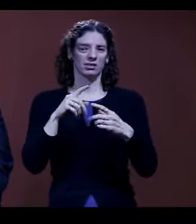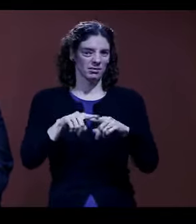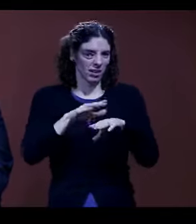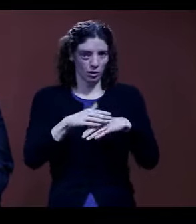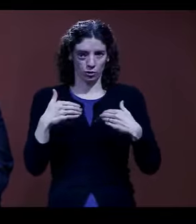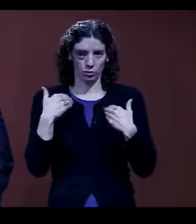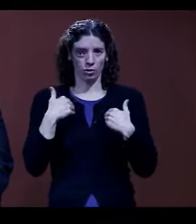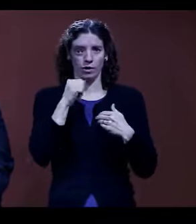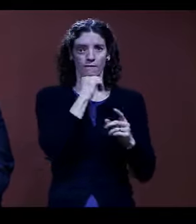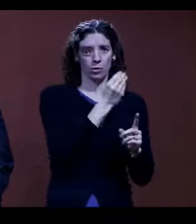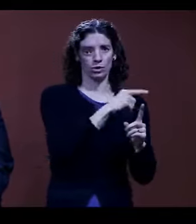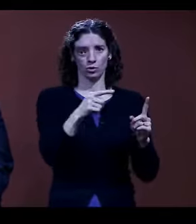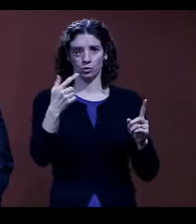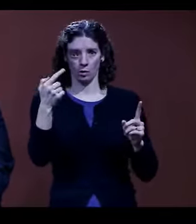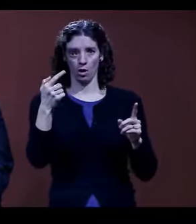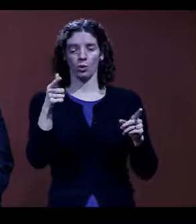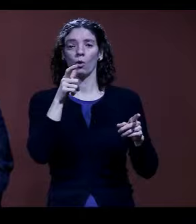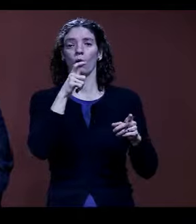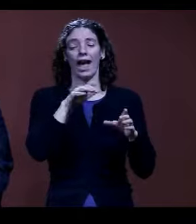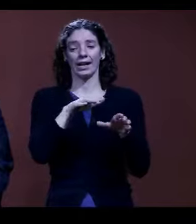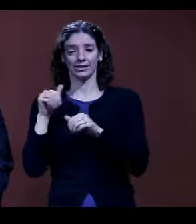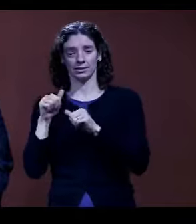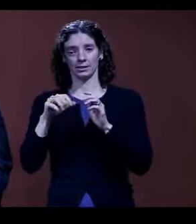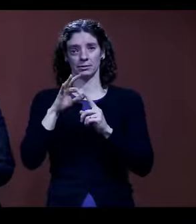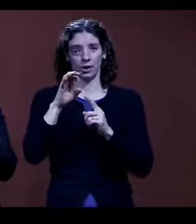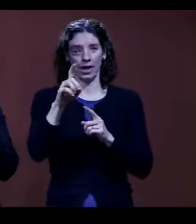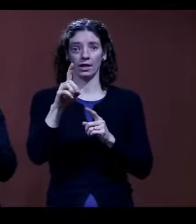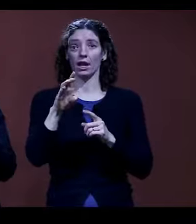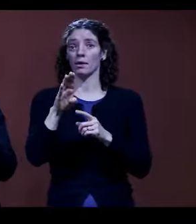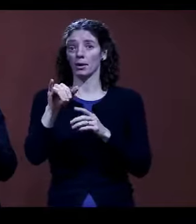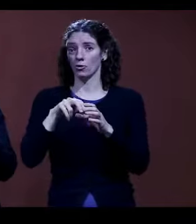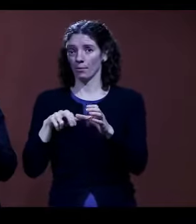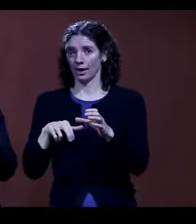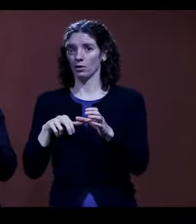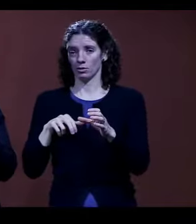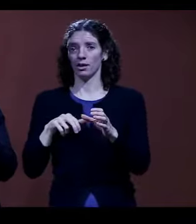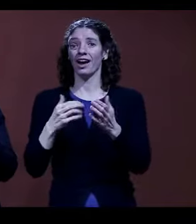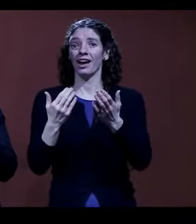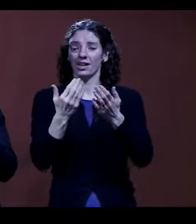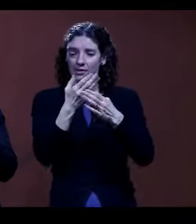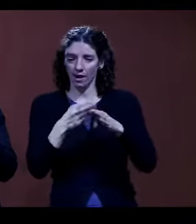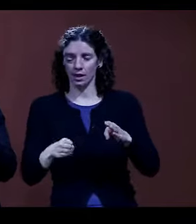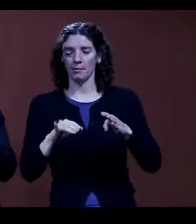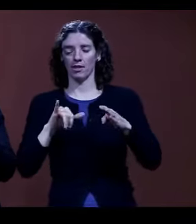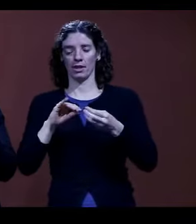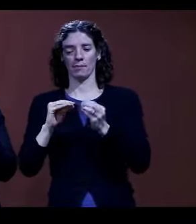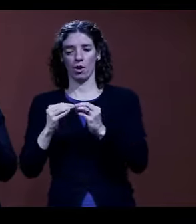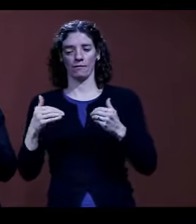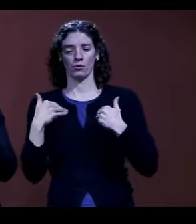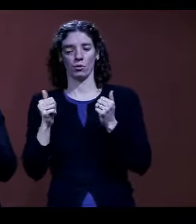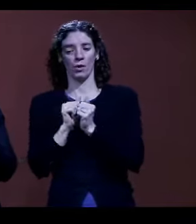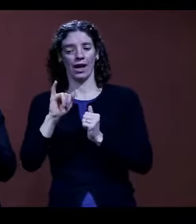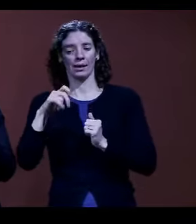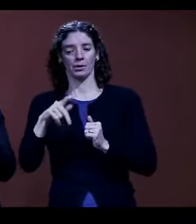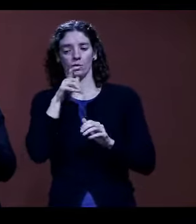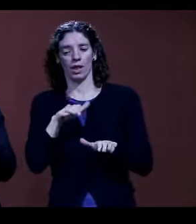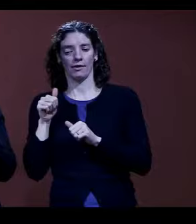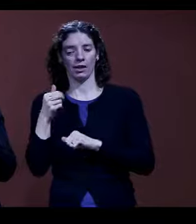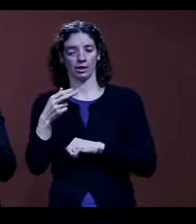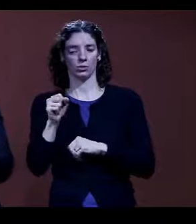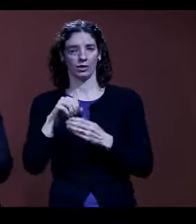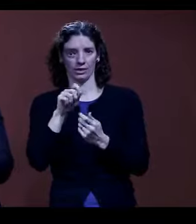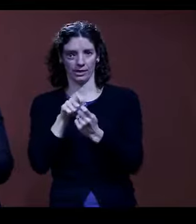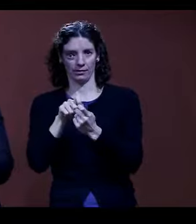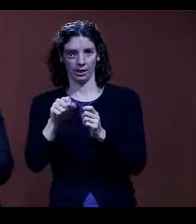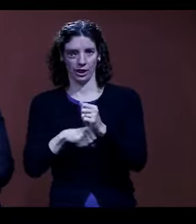who exited special ed by either dropping out, divided by, again, that number of youth with IEPs who left high school in a given year.